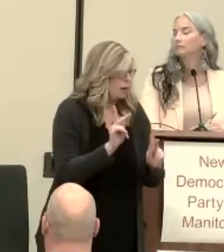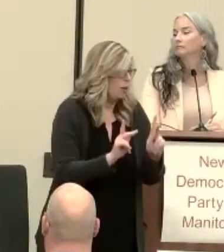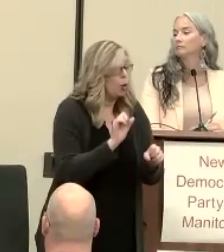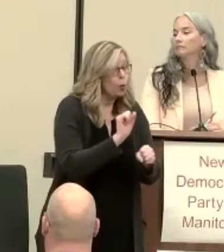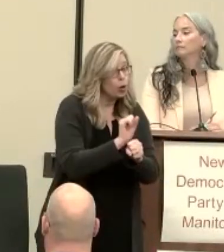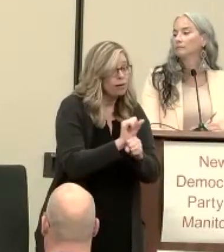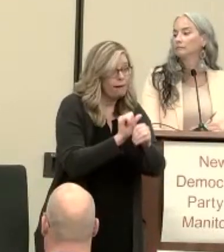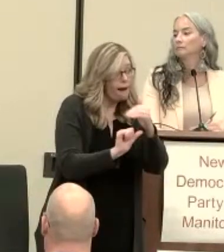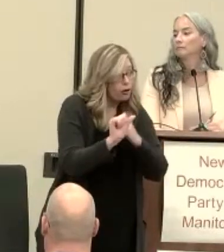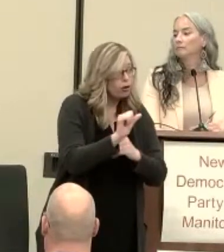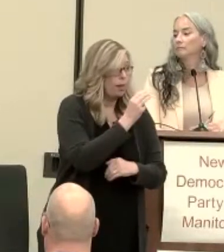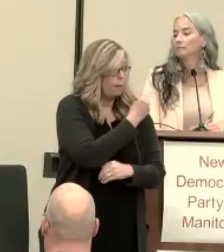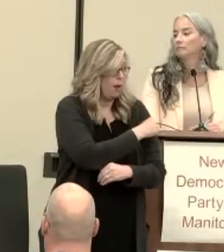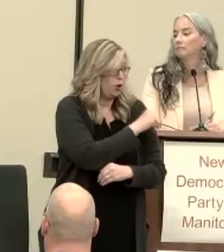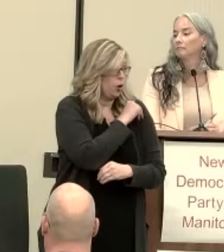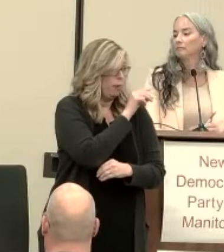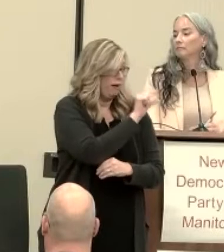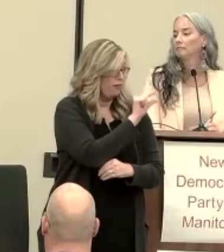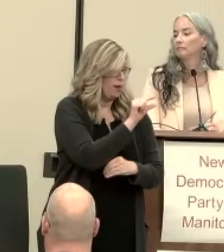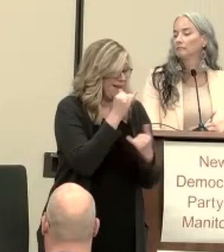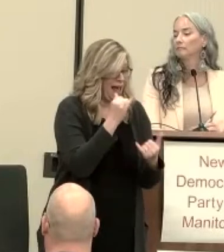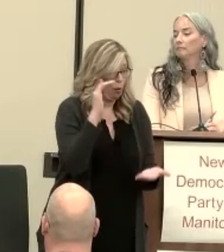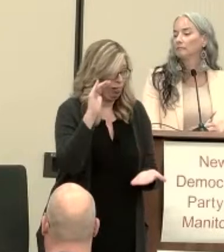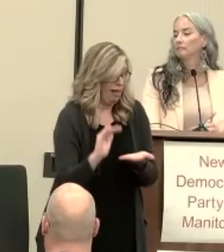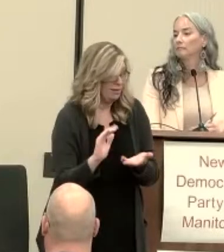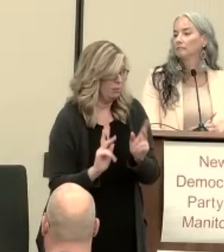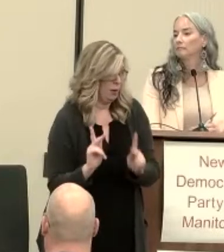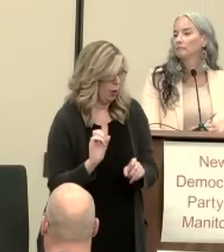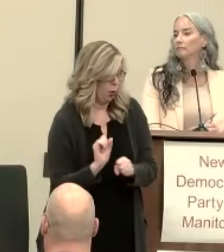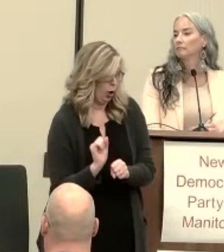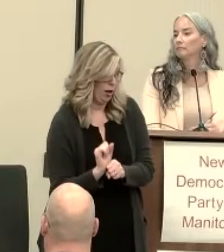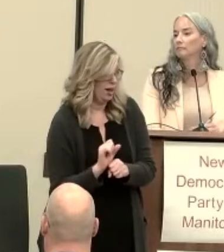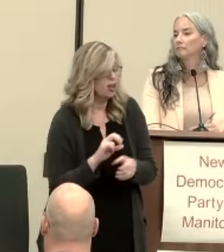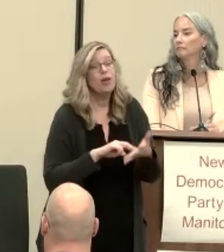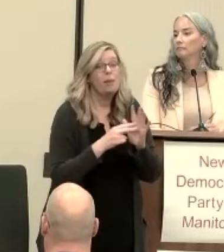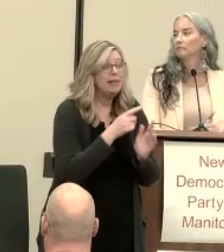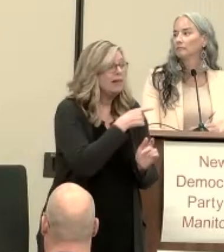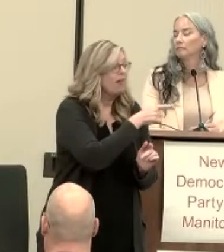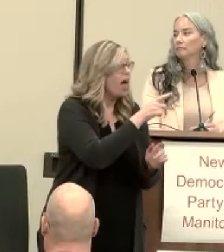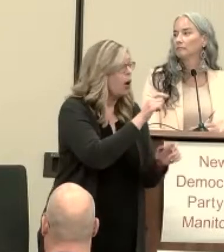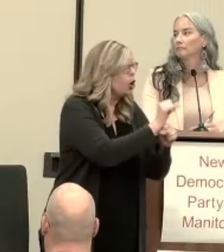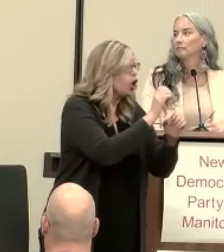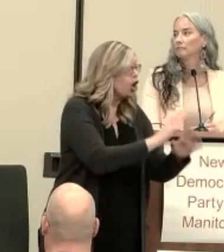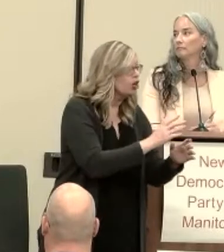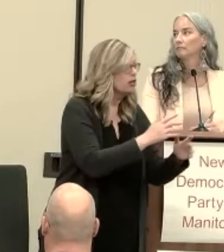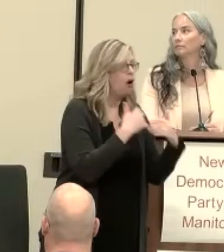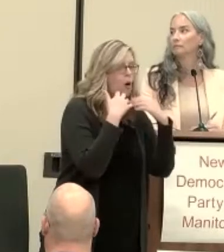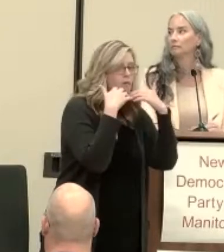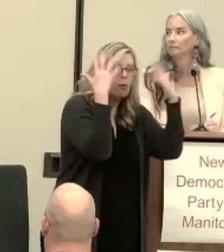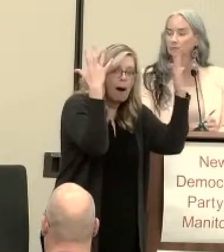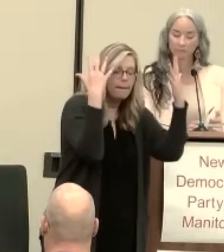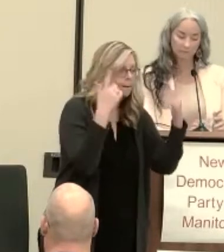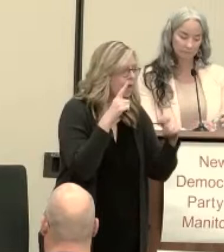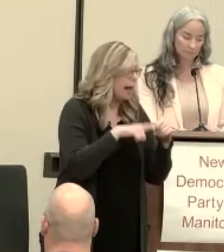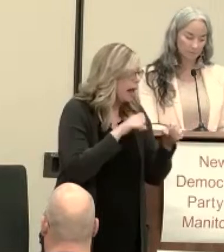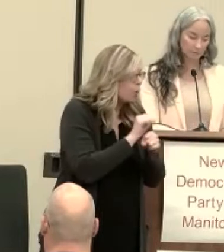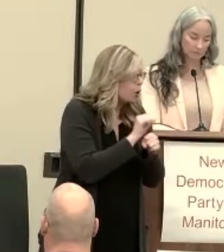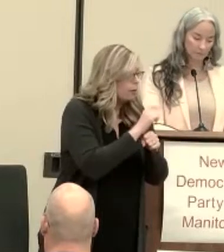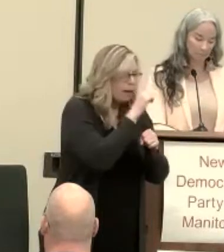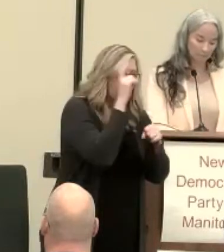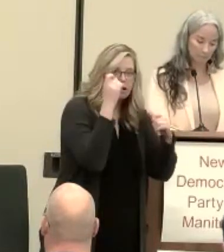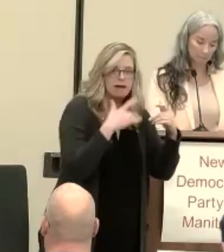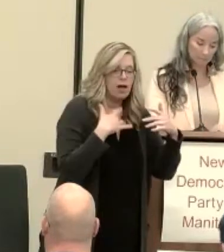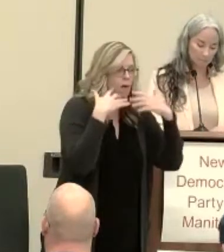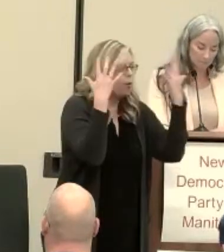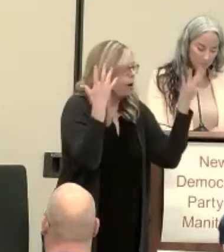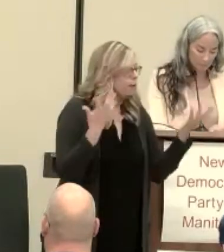Manitoba government than there were just a few years ago. And that just means that the work can't get done. So we are committed to rebuilding the Manitoba